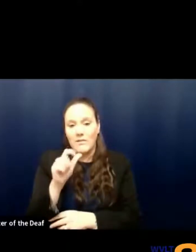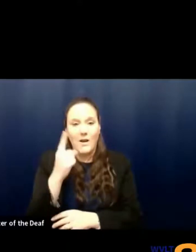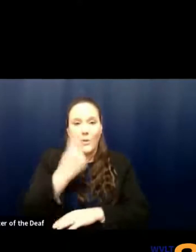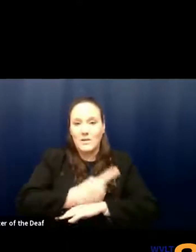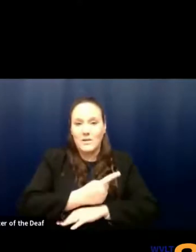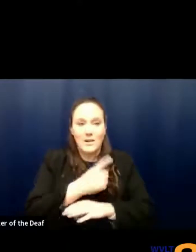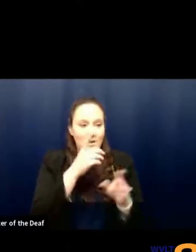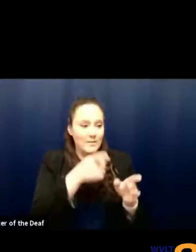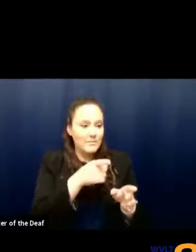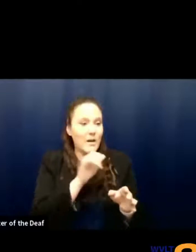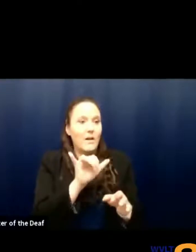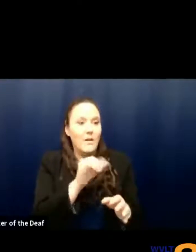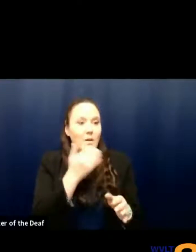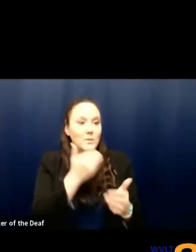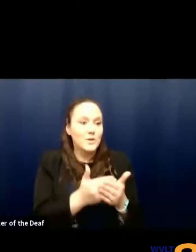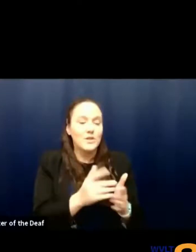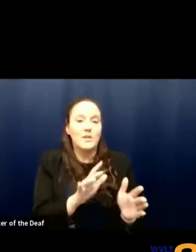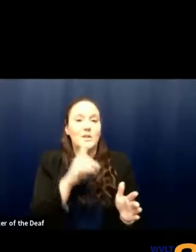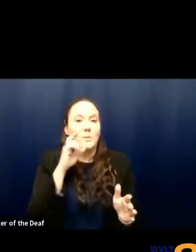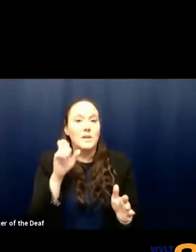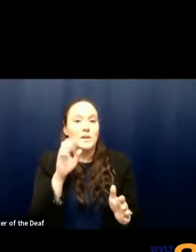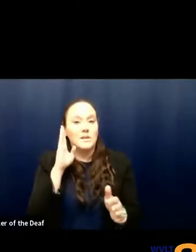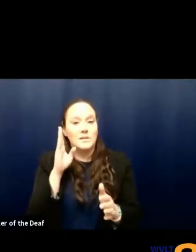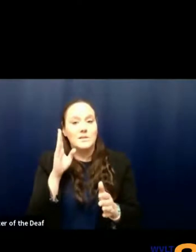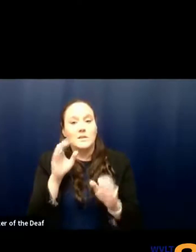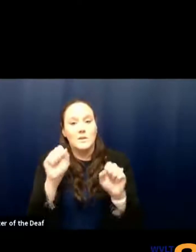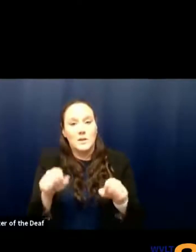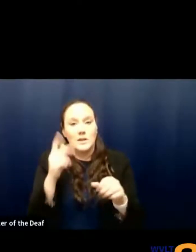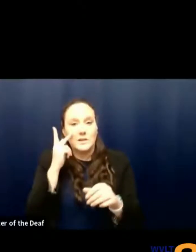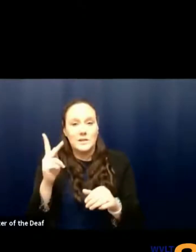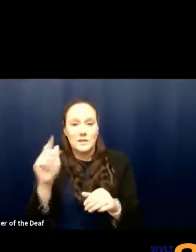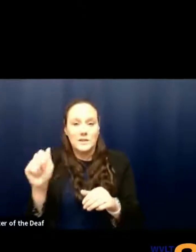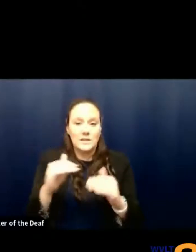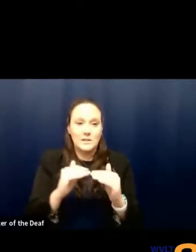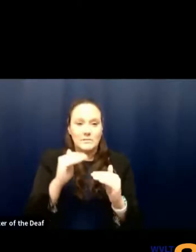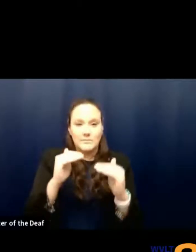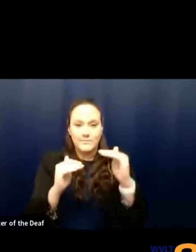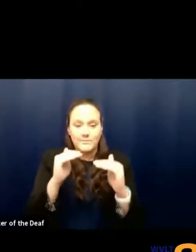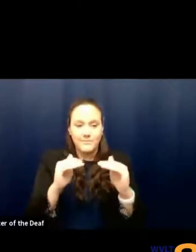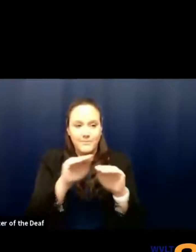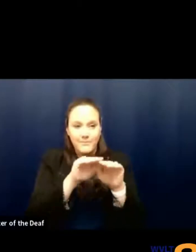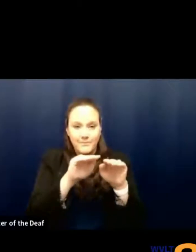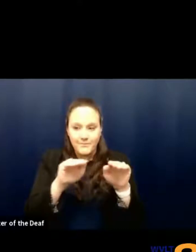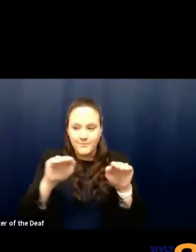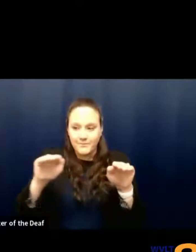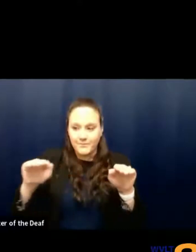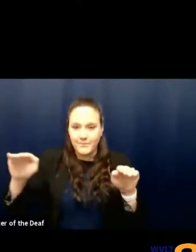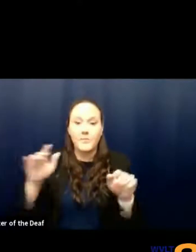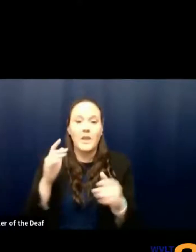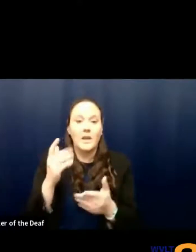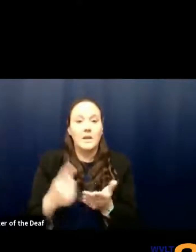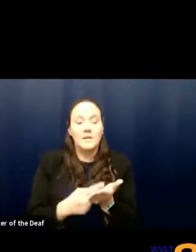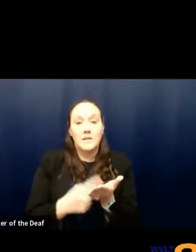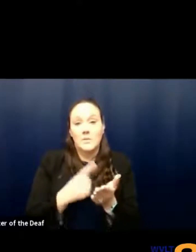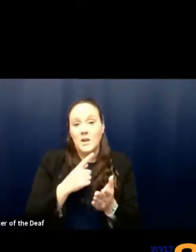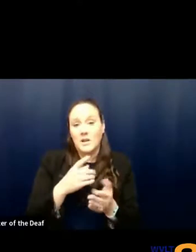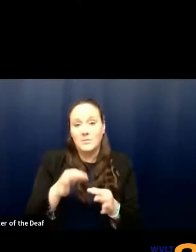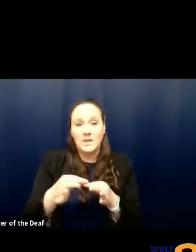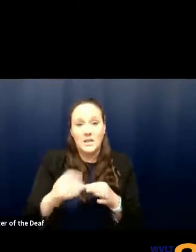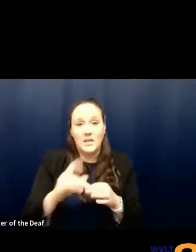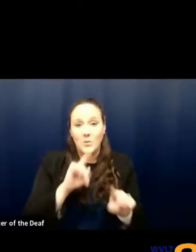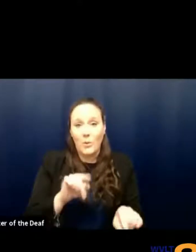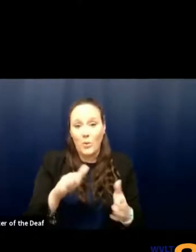time, because then we can kind of see a leveled out picture of where we really sit. Some of it can just be delay in reporting for deaths as